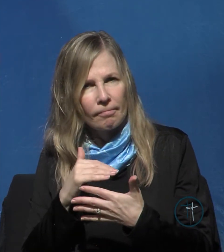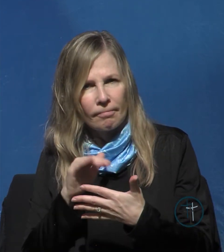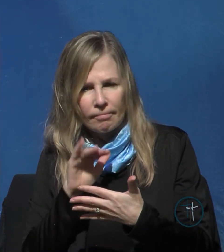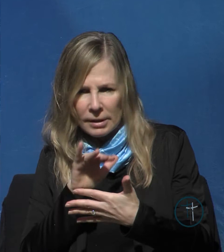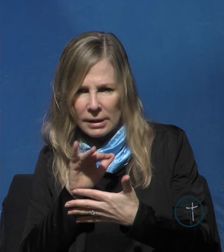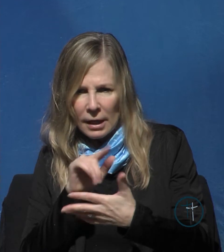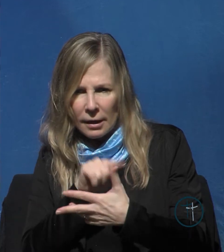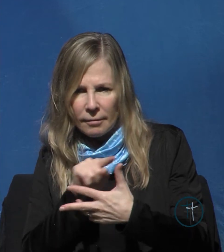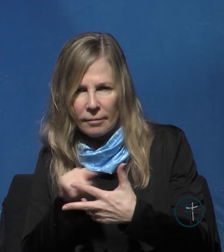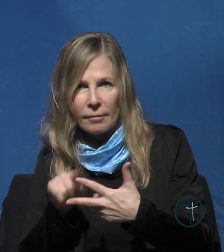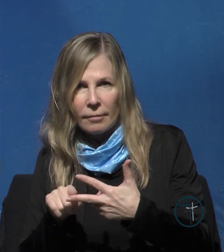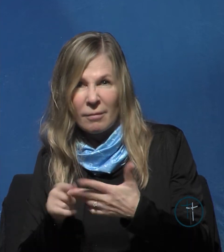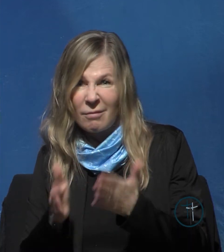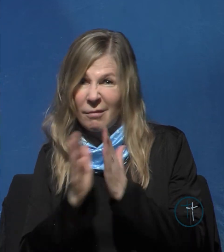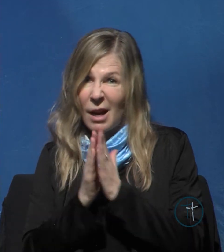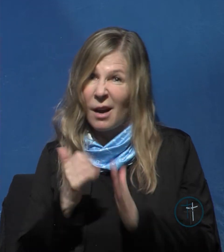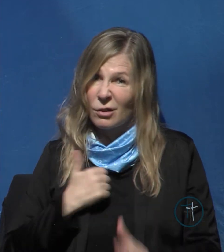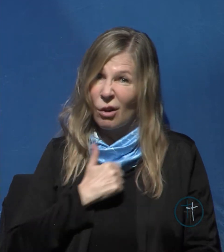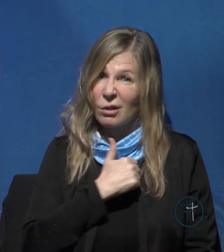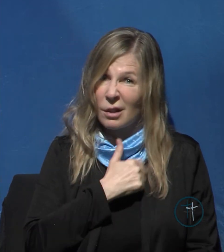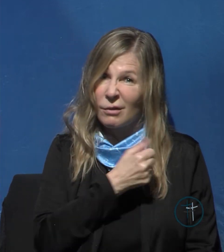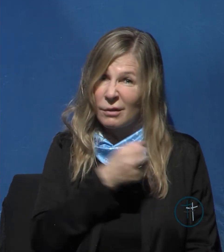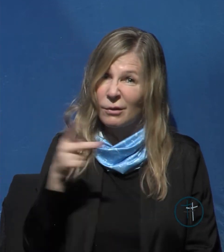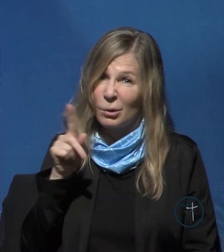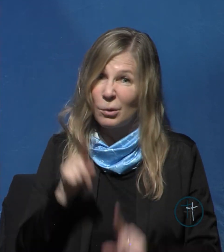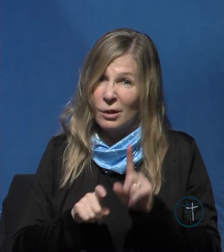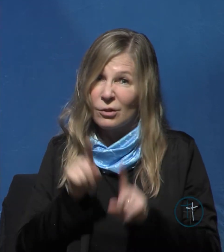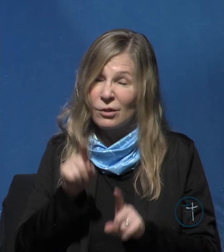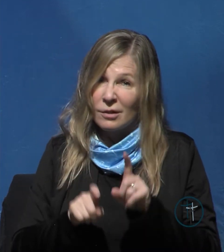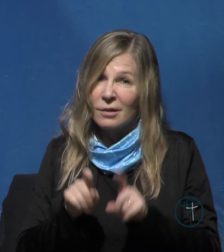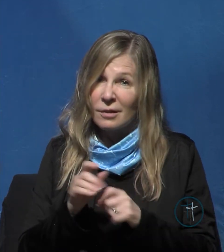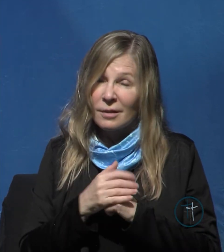looking at these things, we can ask ourselves a few questions.